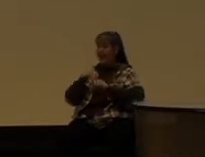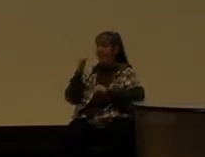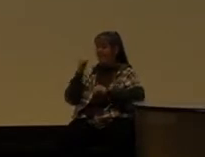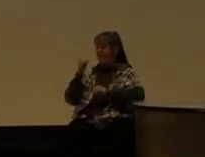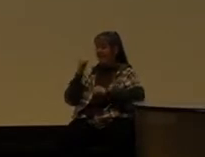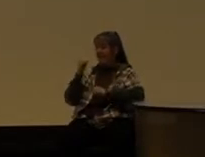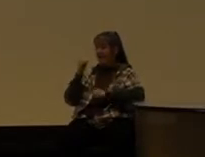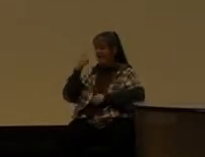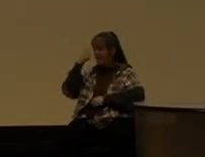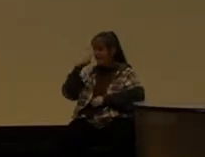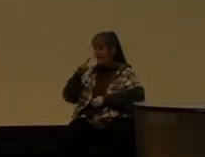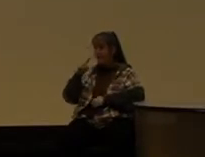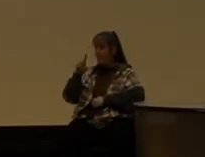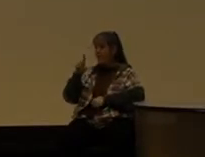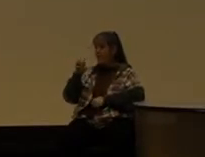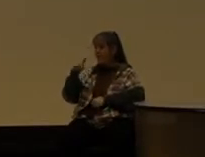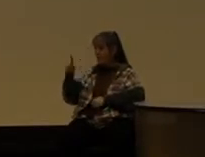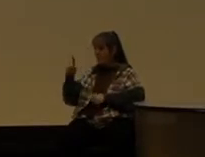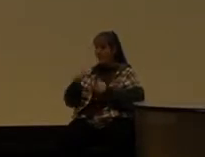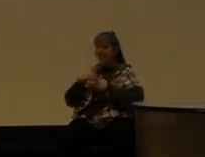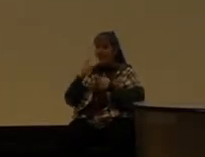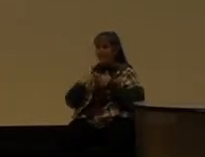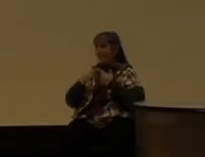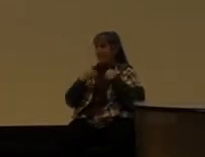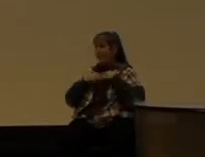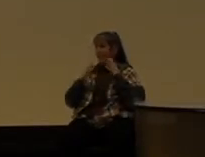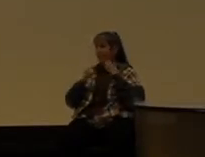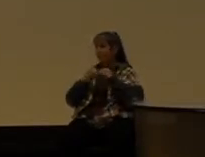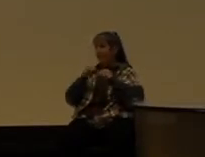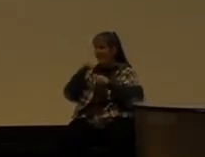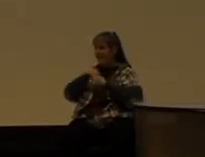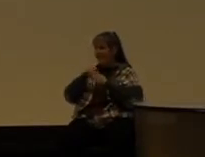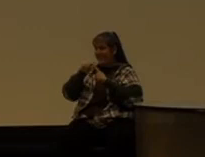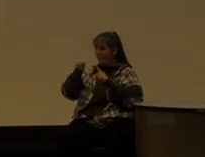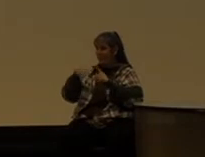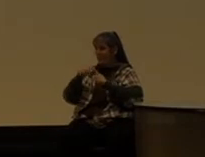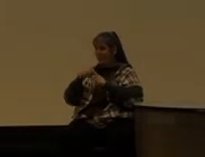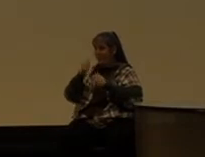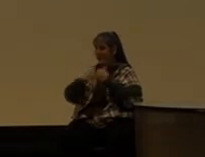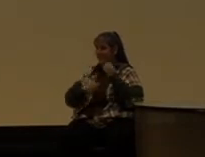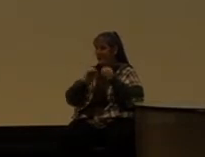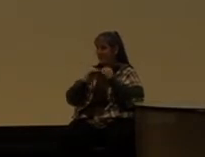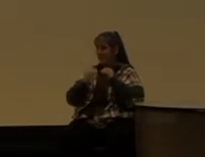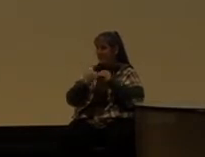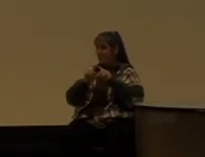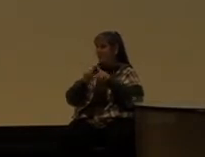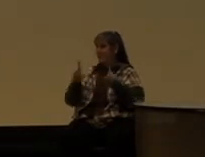only do the totaling inside the for loop, right? Each of these numbers are different.